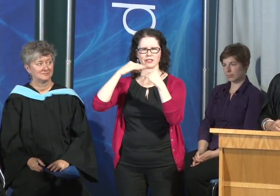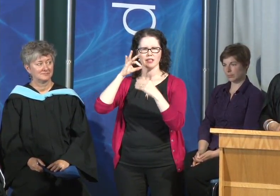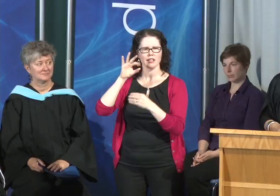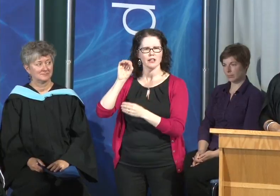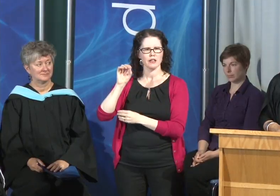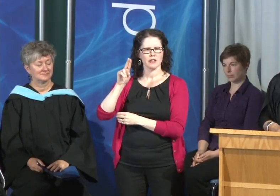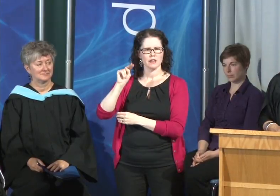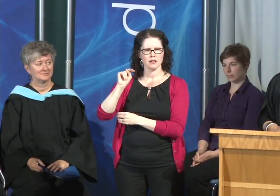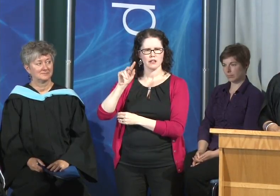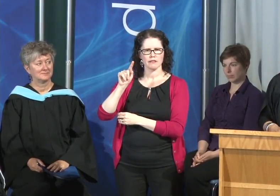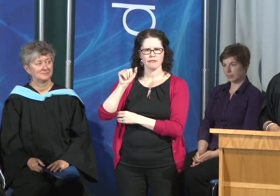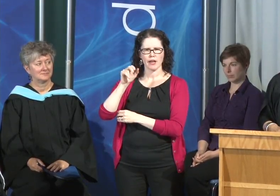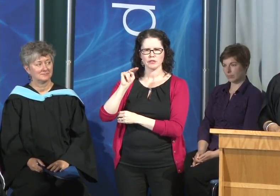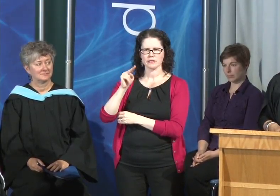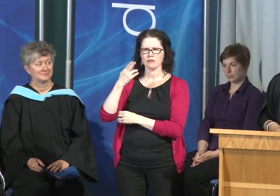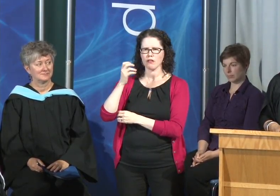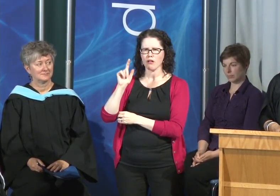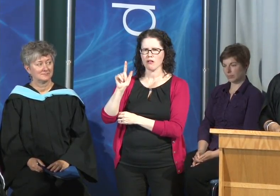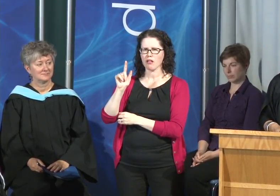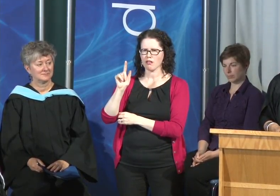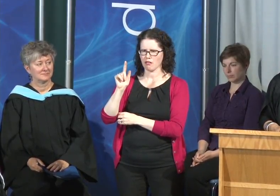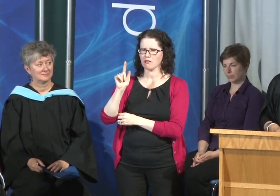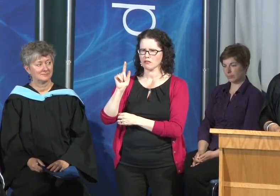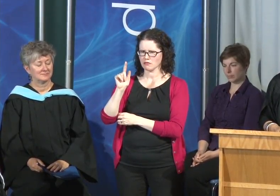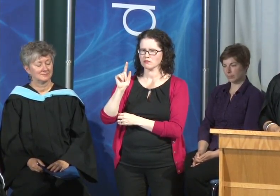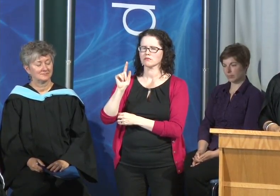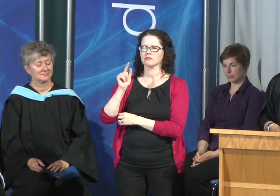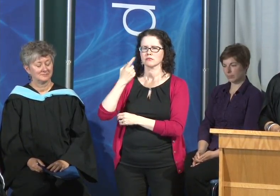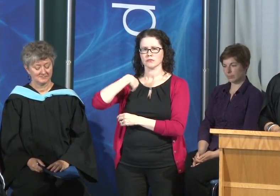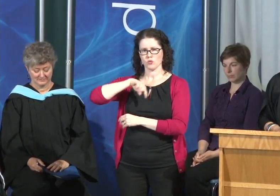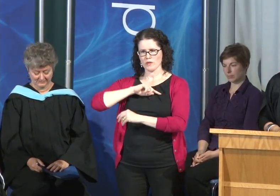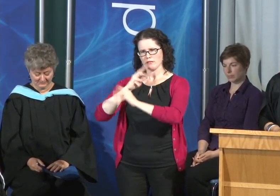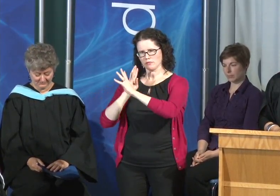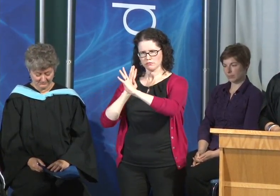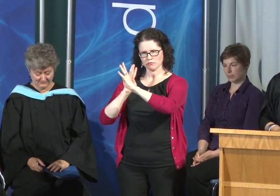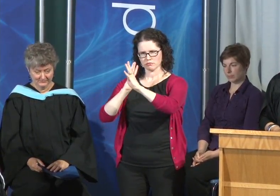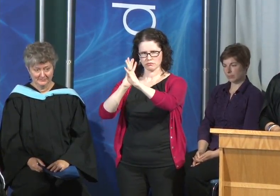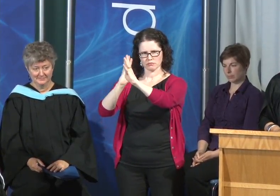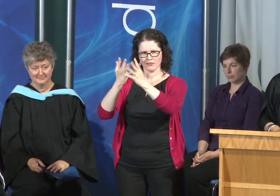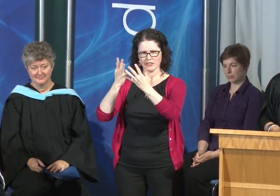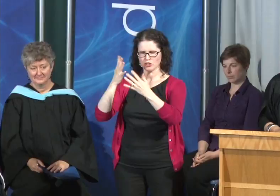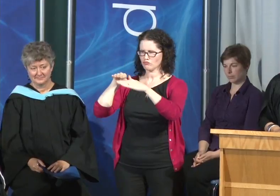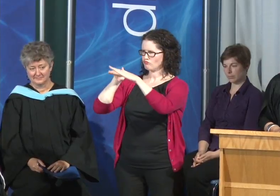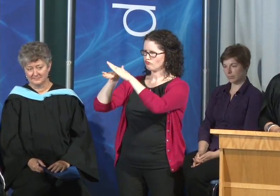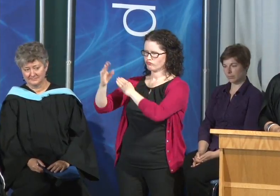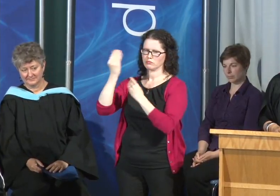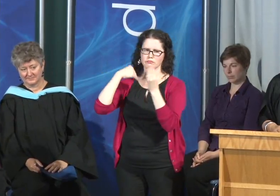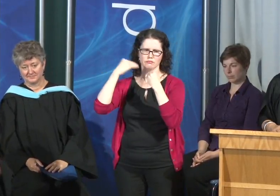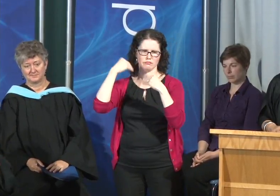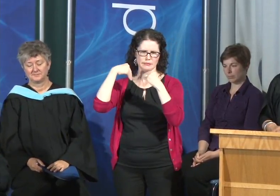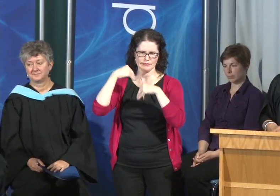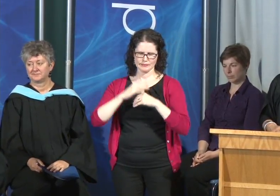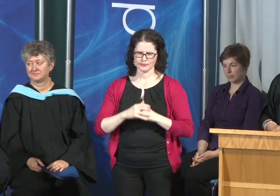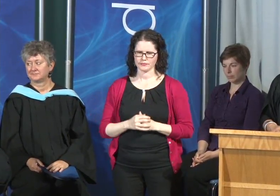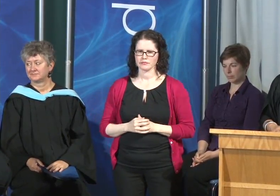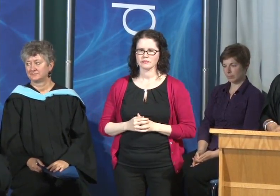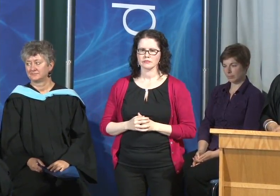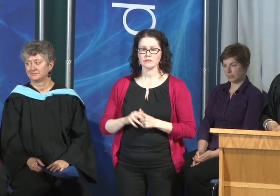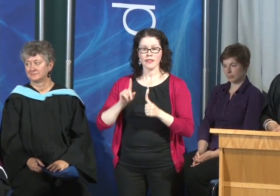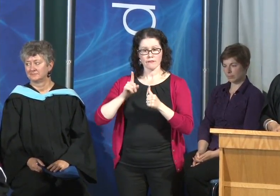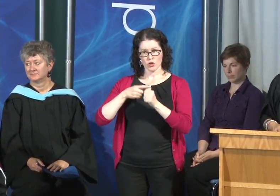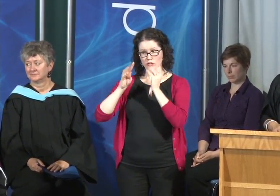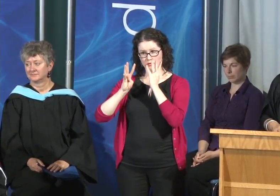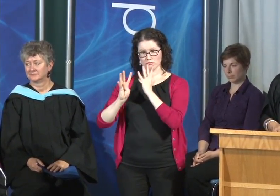just up the hill immediately following the recessional. During the recessional, the front row party led by our